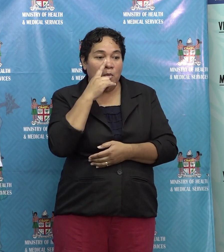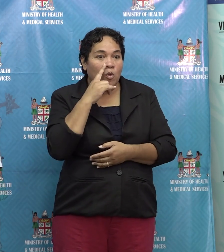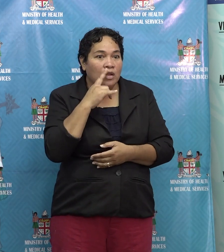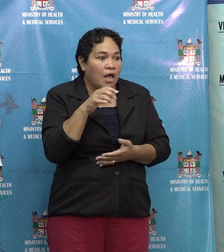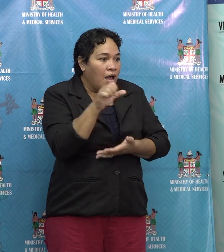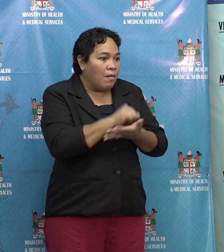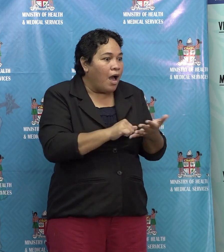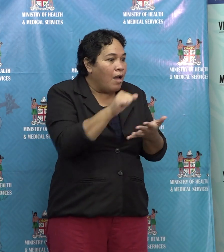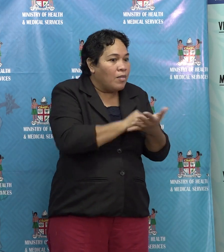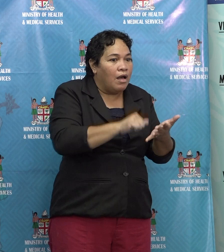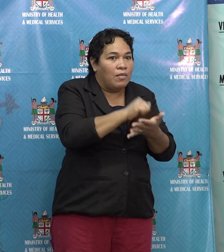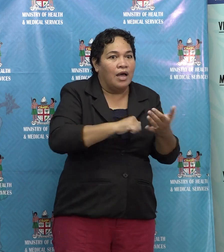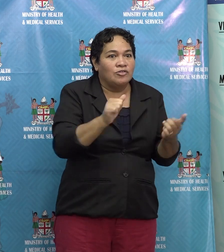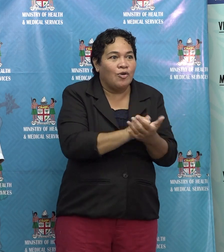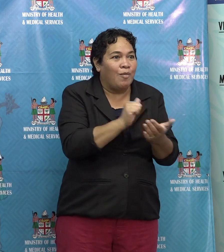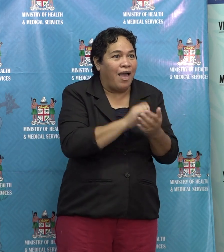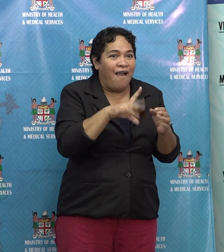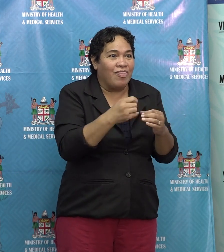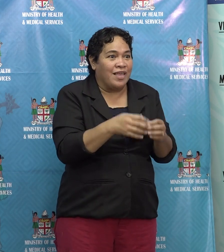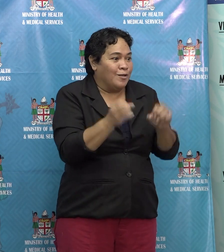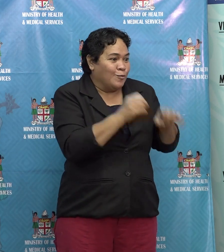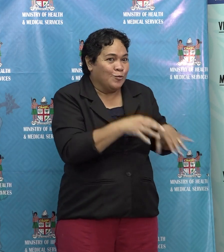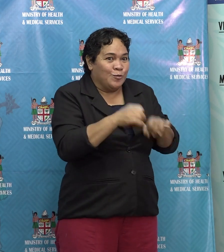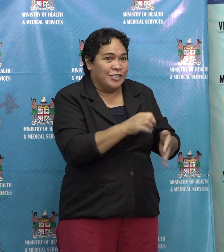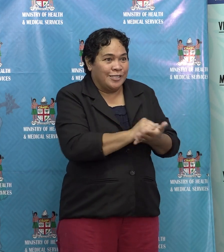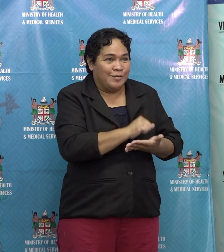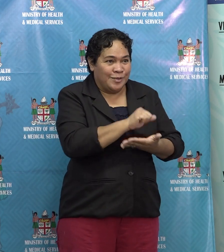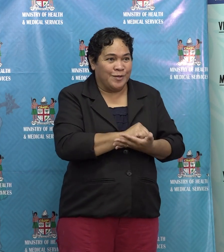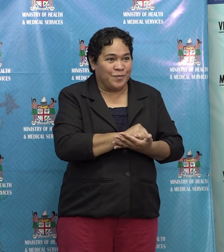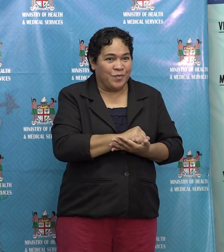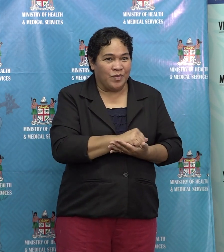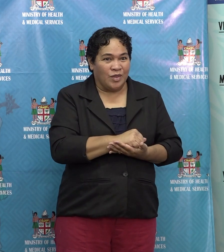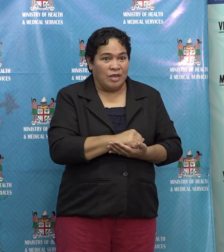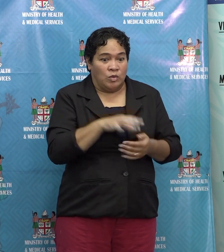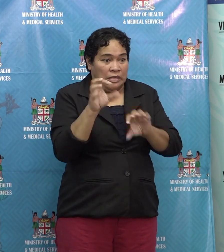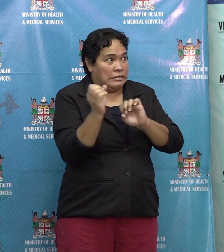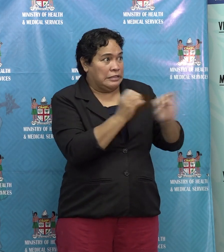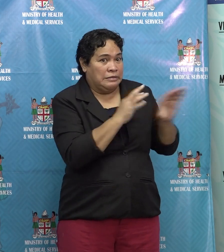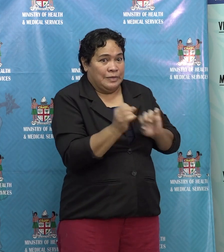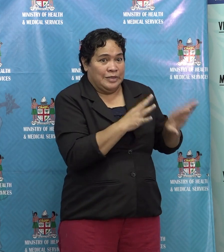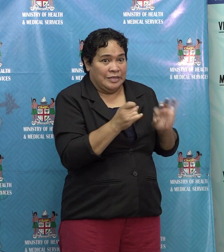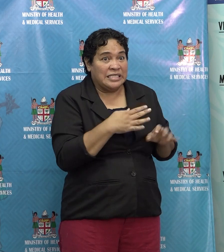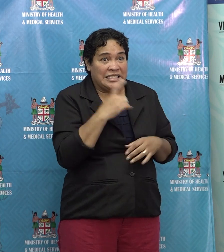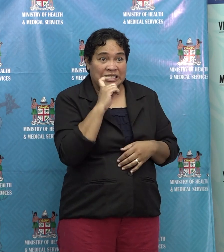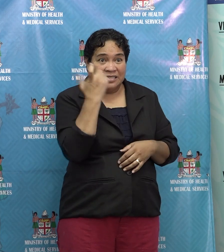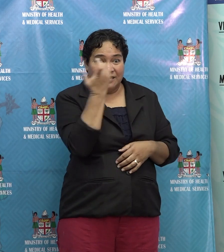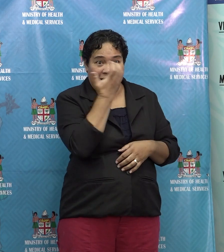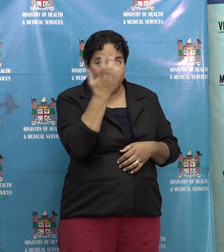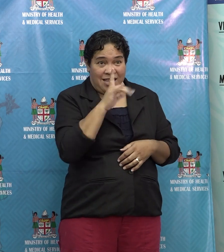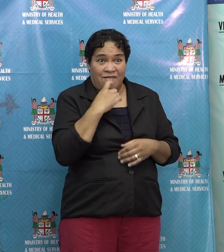on their non-perishables. They'll probably start looking at some kind of goods that they might have to keep in store in case we have to have a rapid